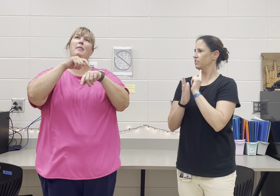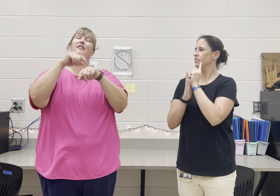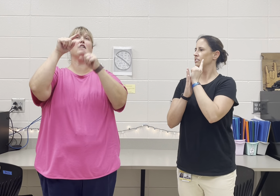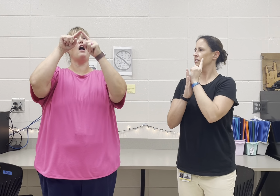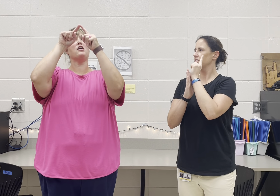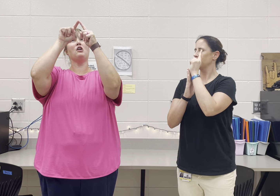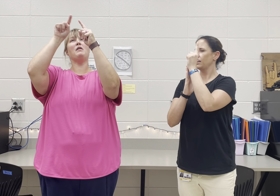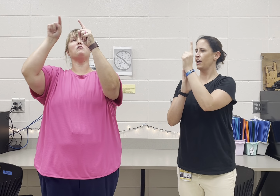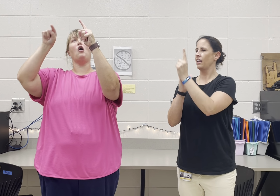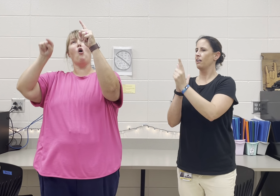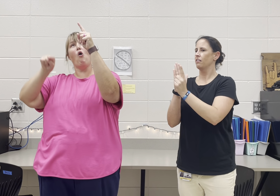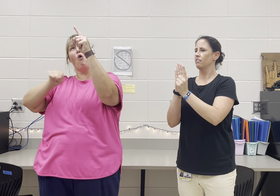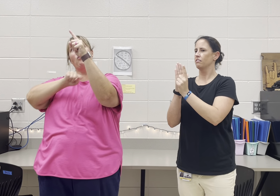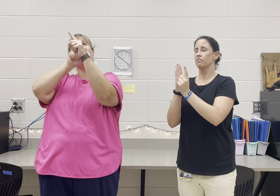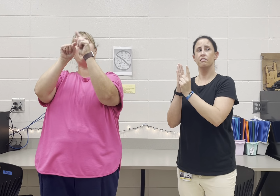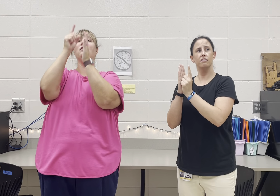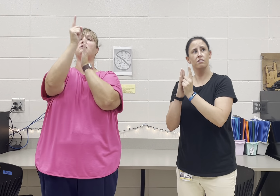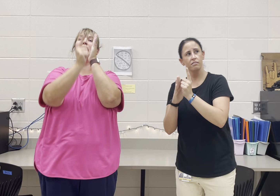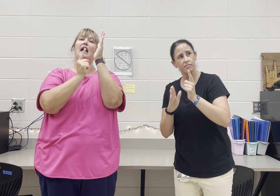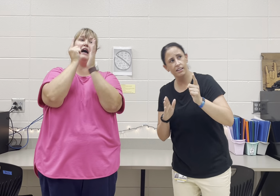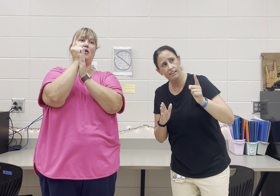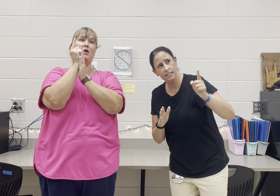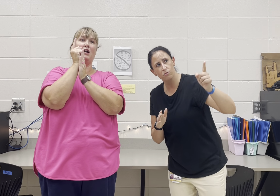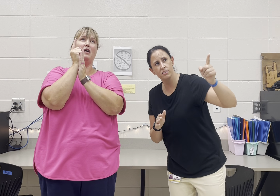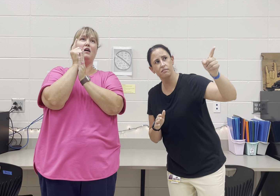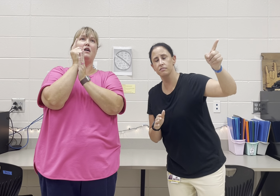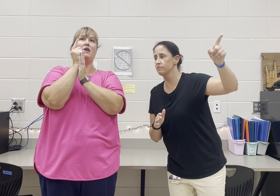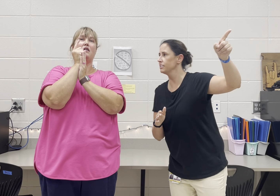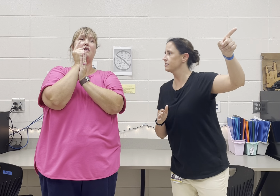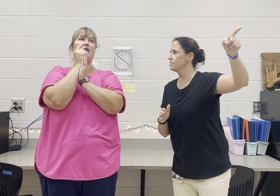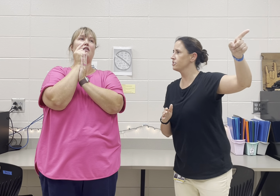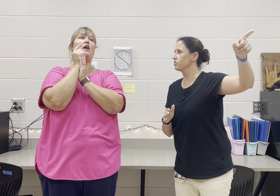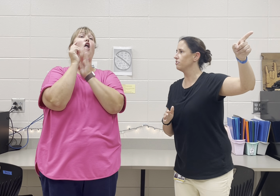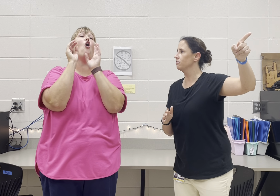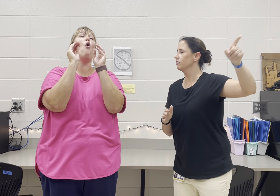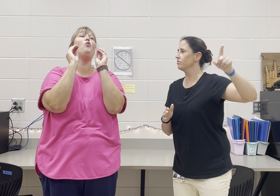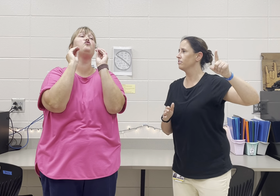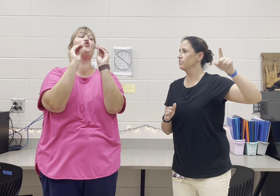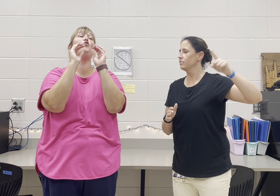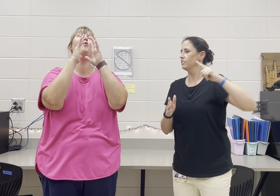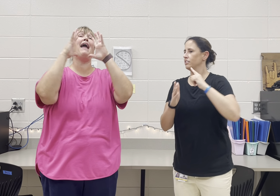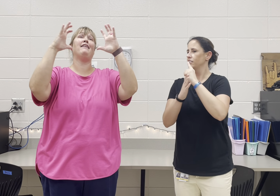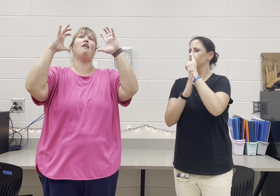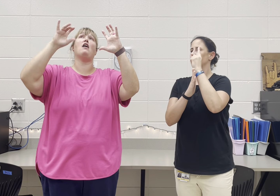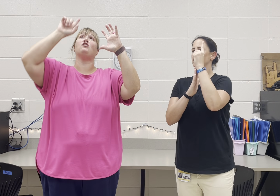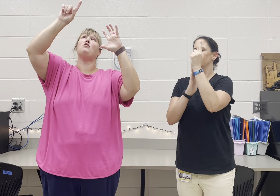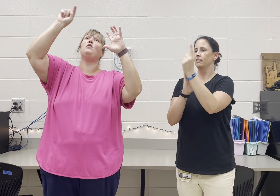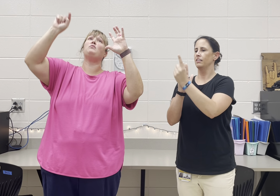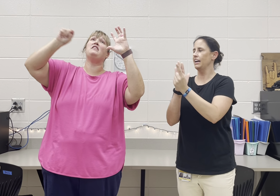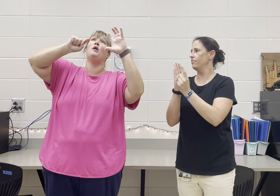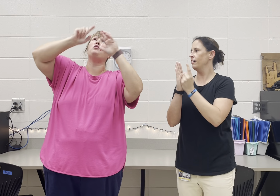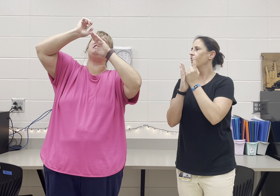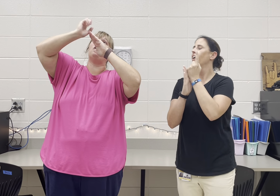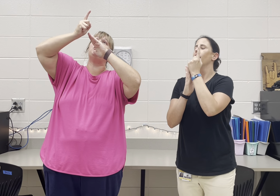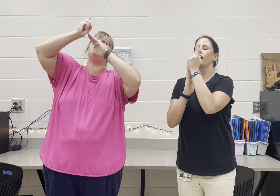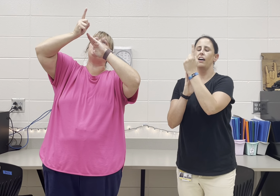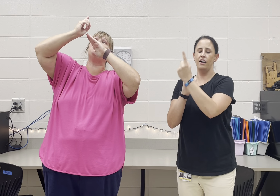the clock, you know, when it goes all the way around. That one is digital. Look, old school analog, you know, the ones with the numbers that go.